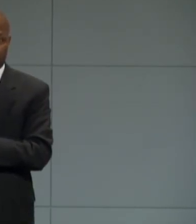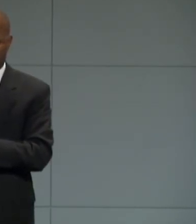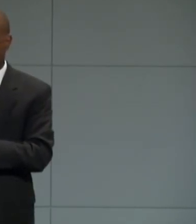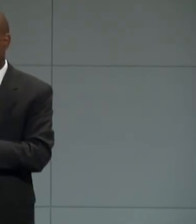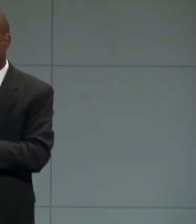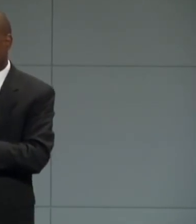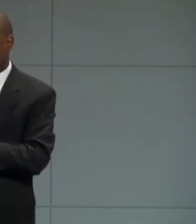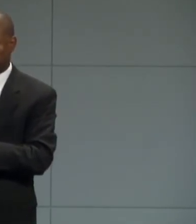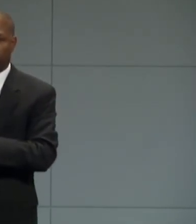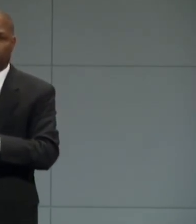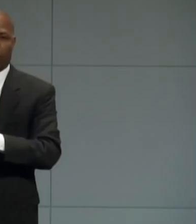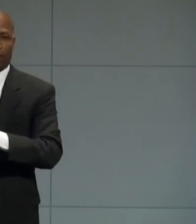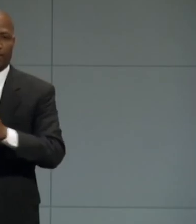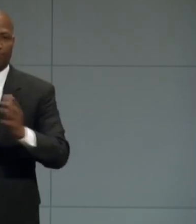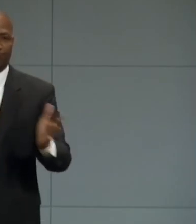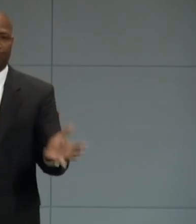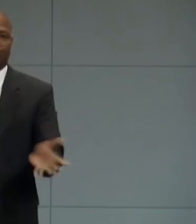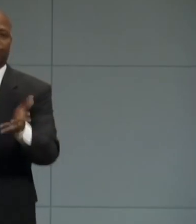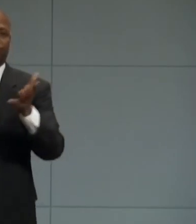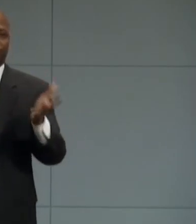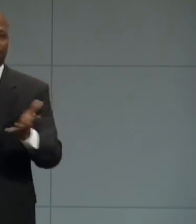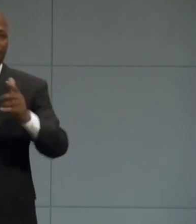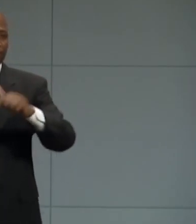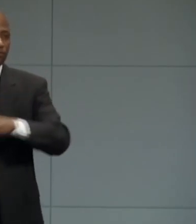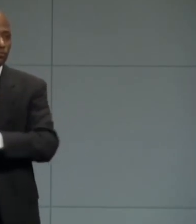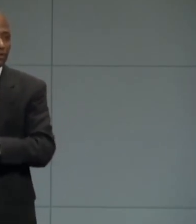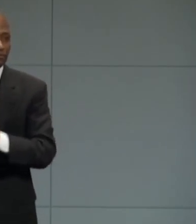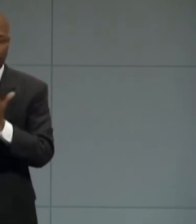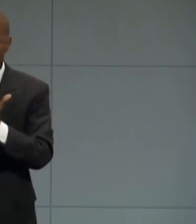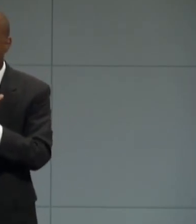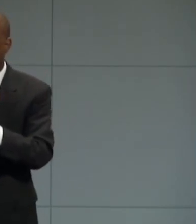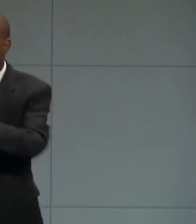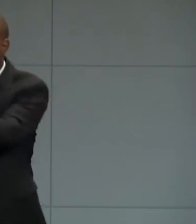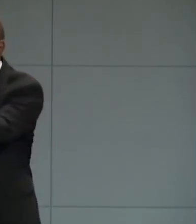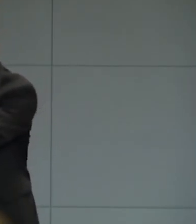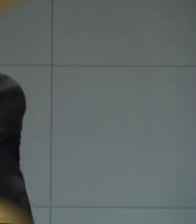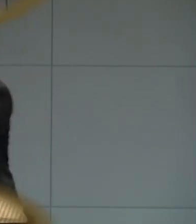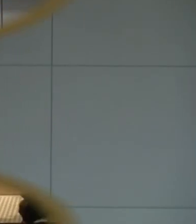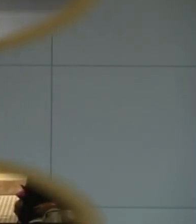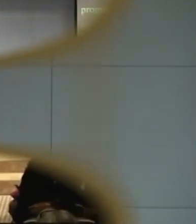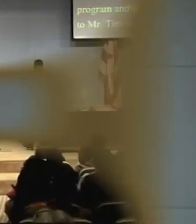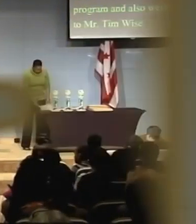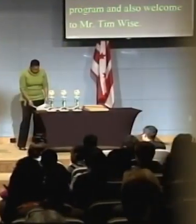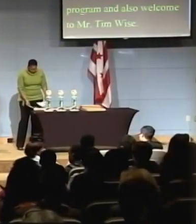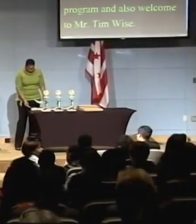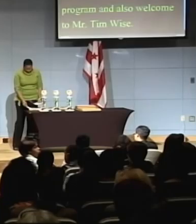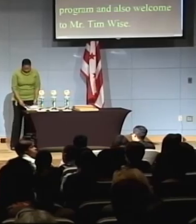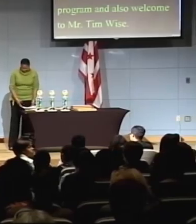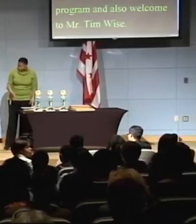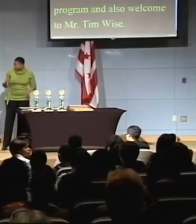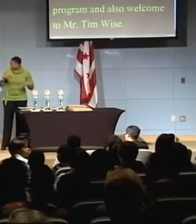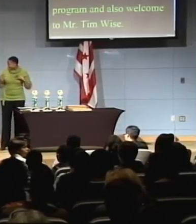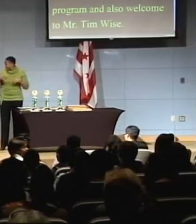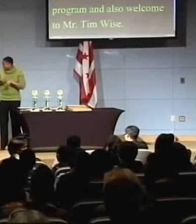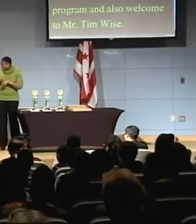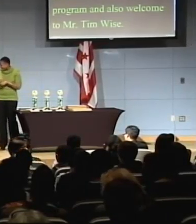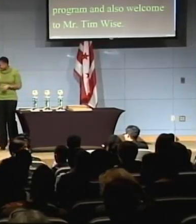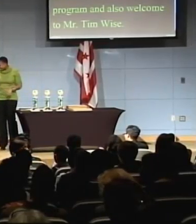Women's, Marilyn Smith, correction, with us today, who founded the Deaf Women's Advocacy Organization.